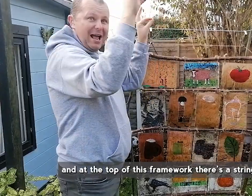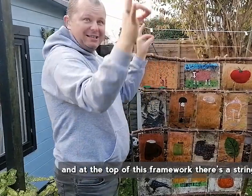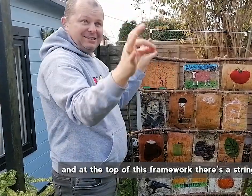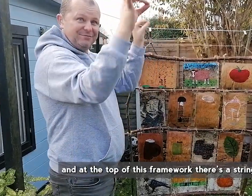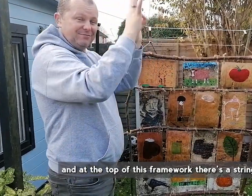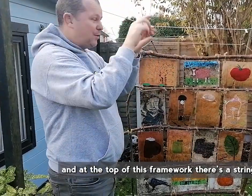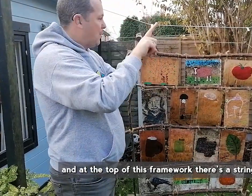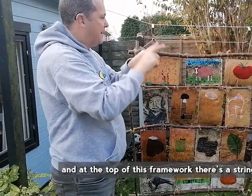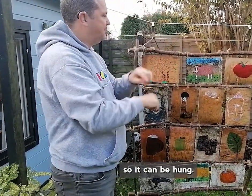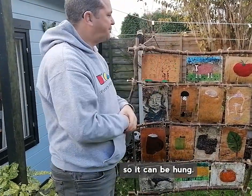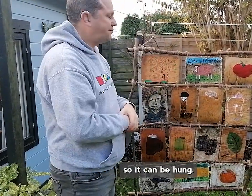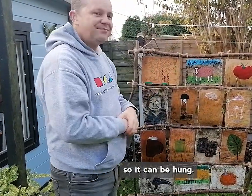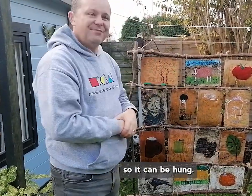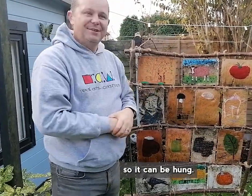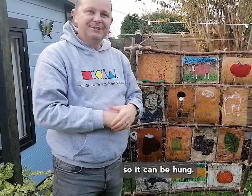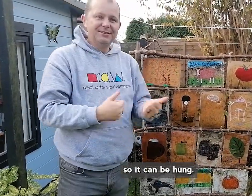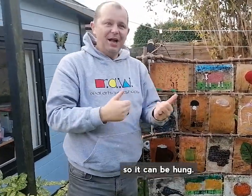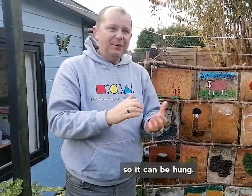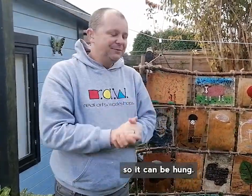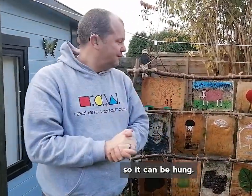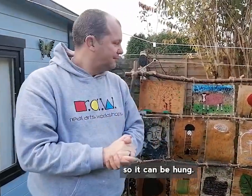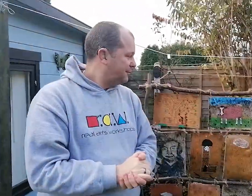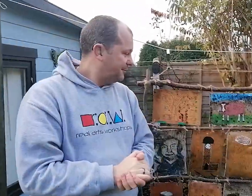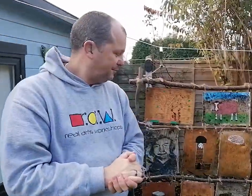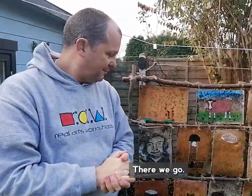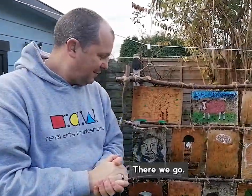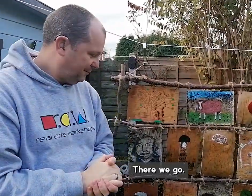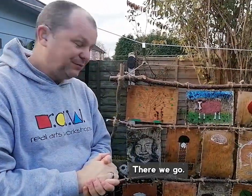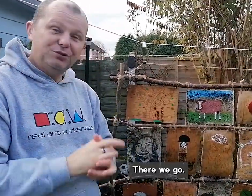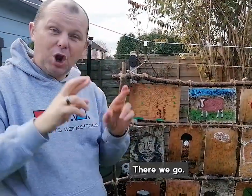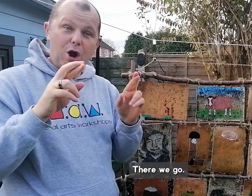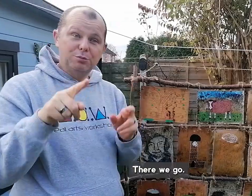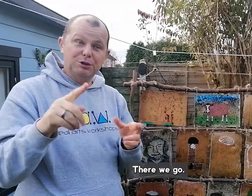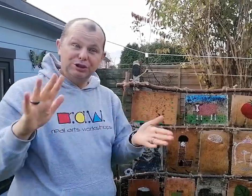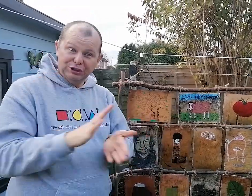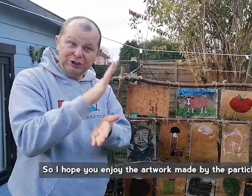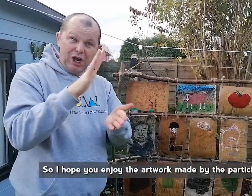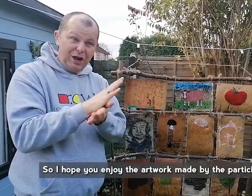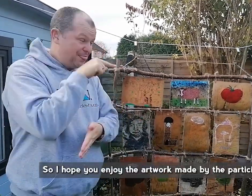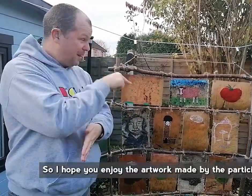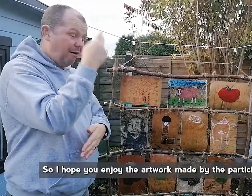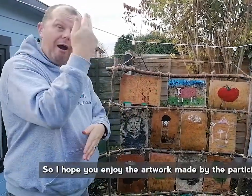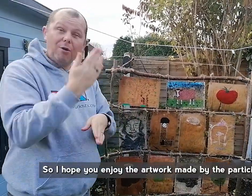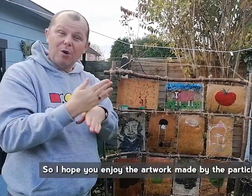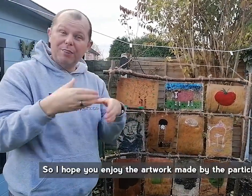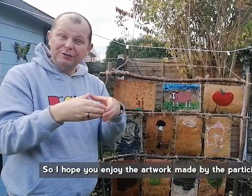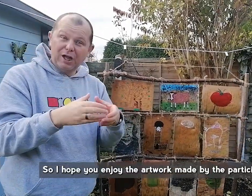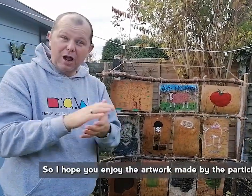there's a string so it can be hung. There we go. So I hope you enjoy the artwork made